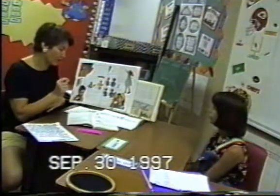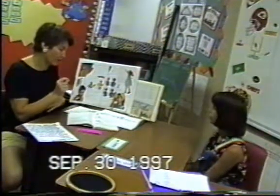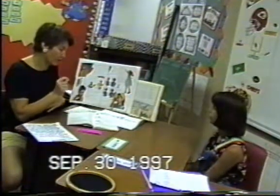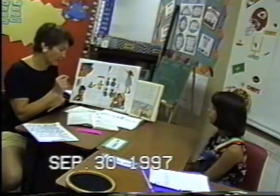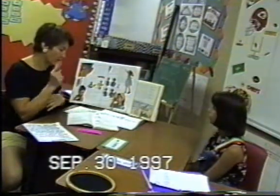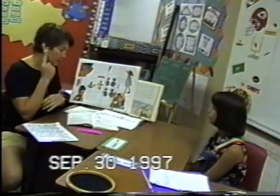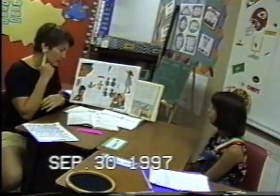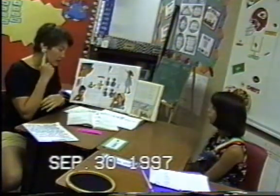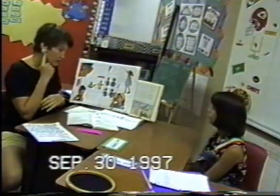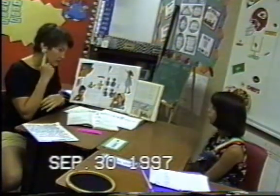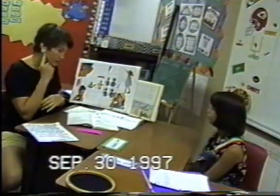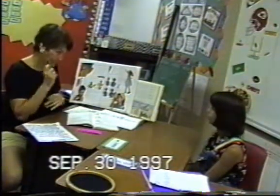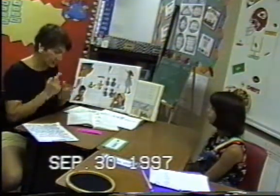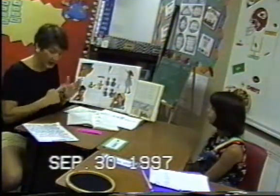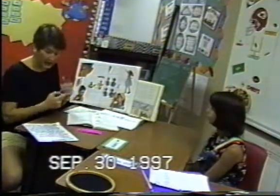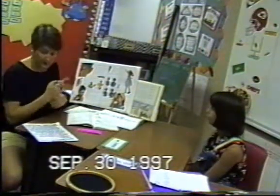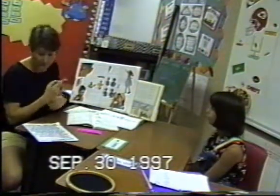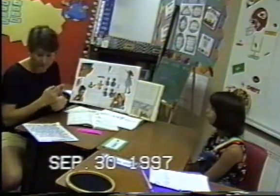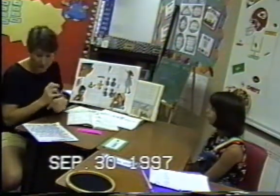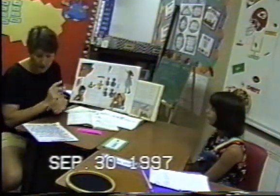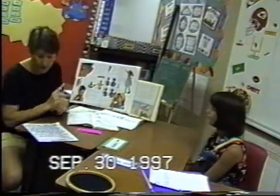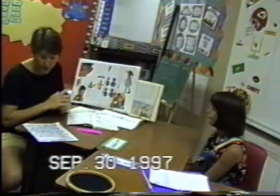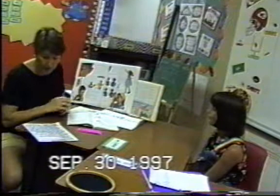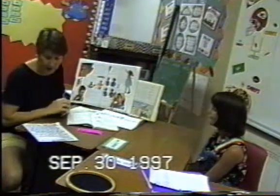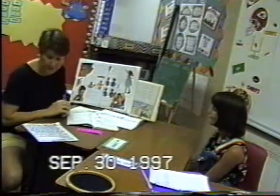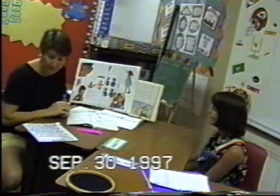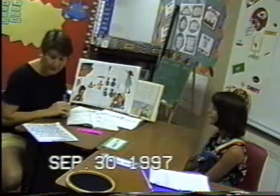the ear today. Okay.